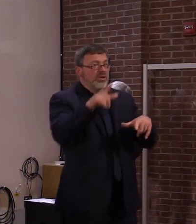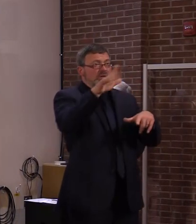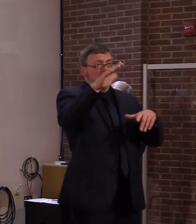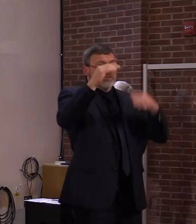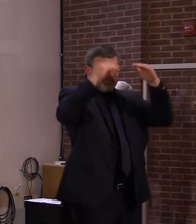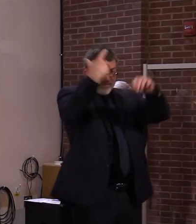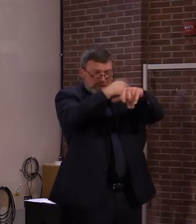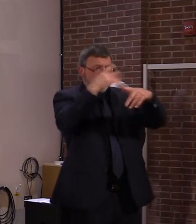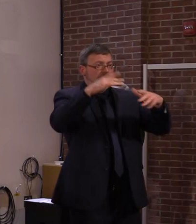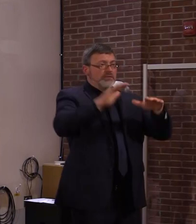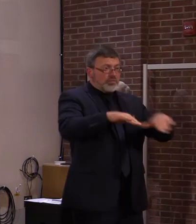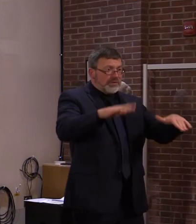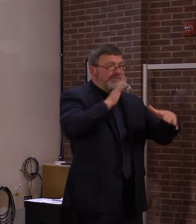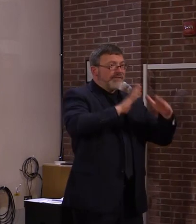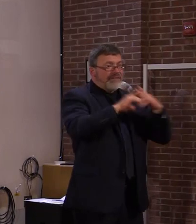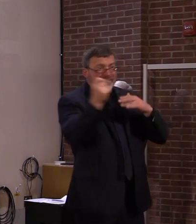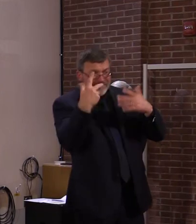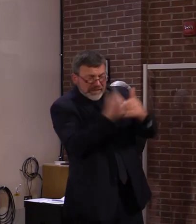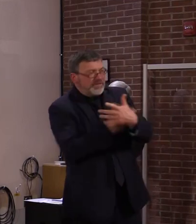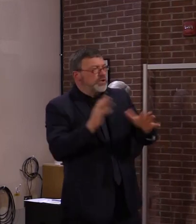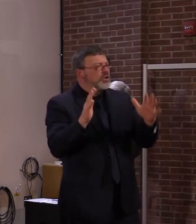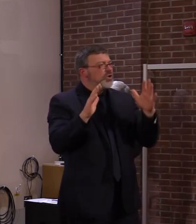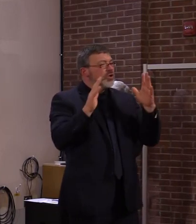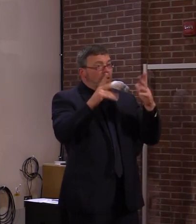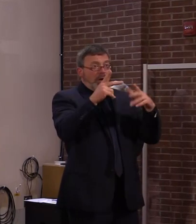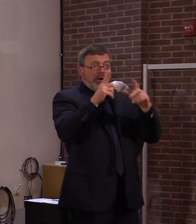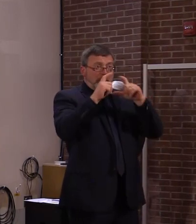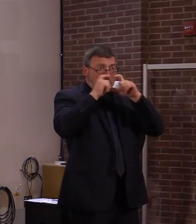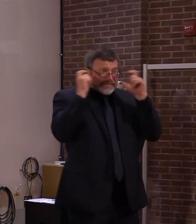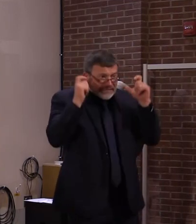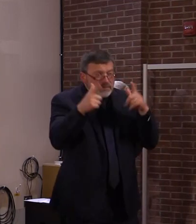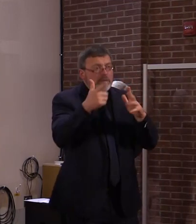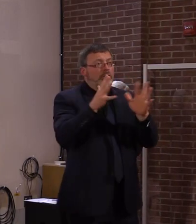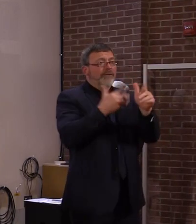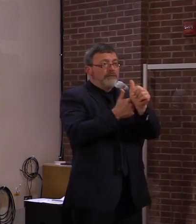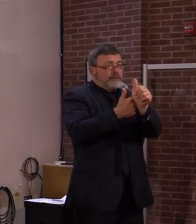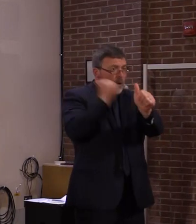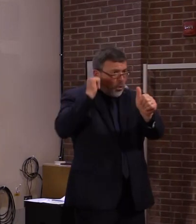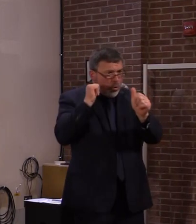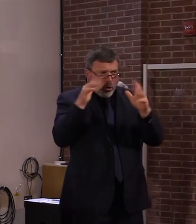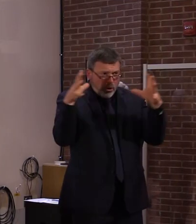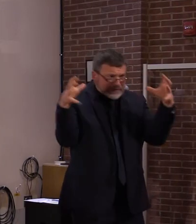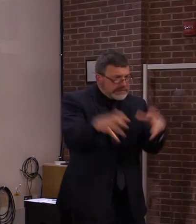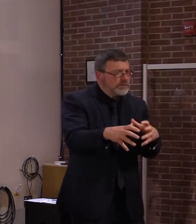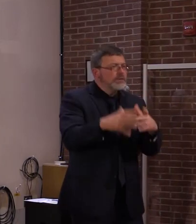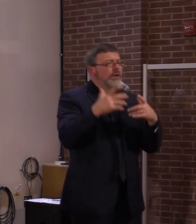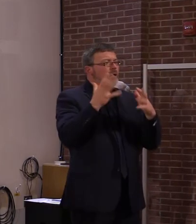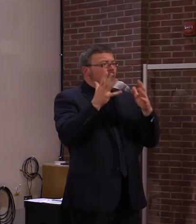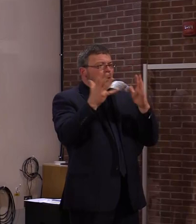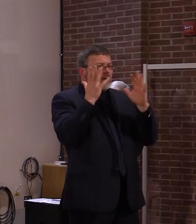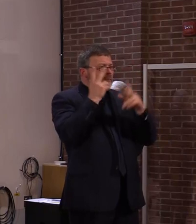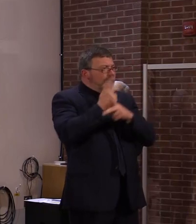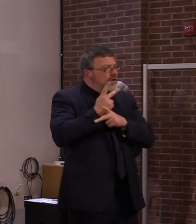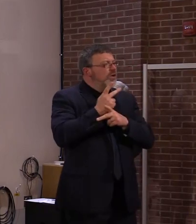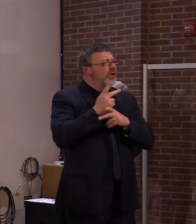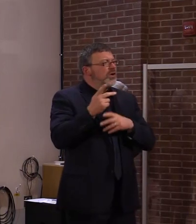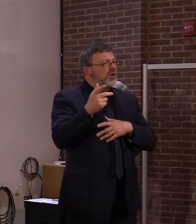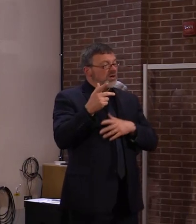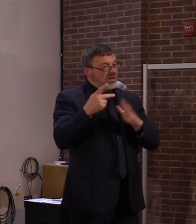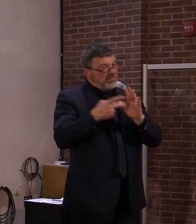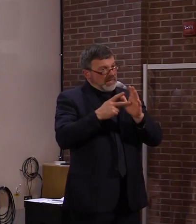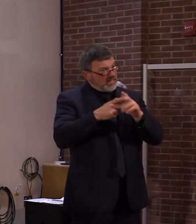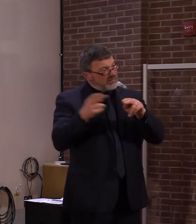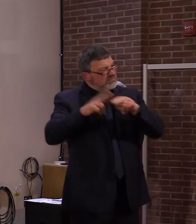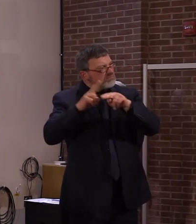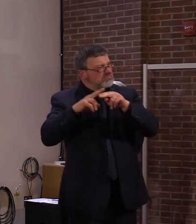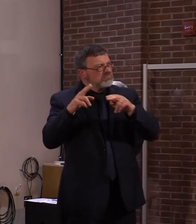you're indoors, at least during the height of this this higher volume of cases. And